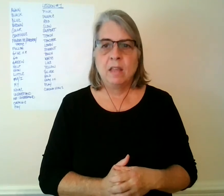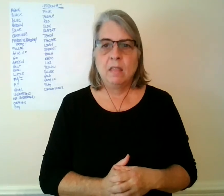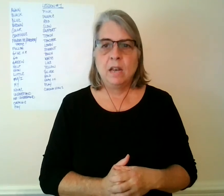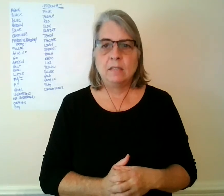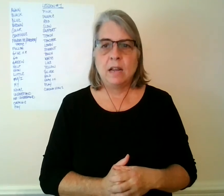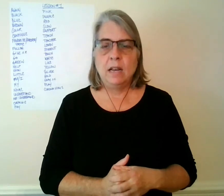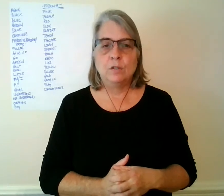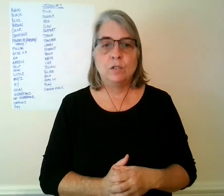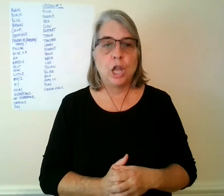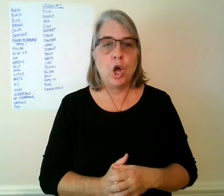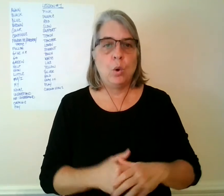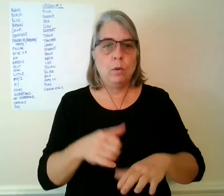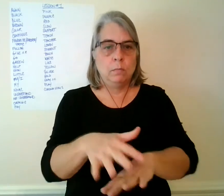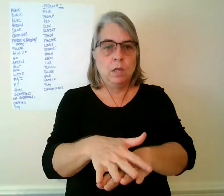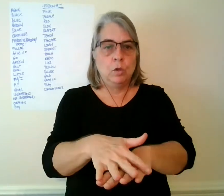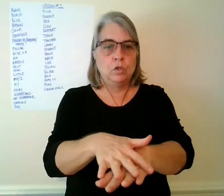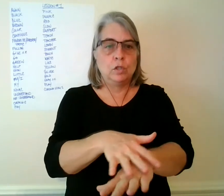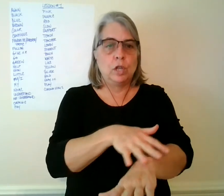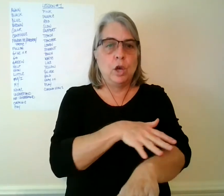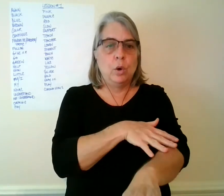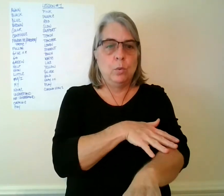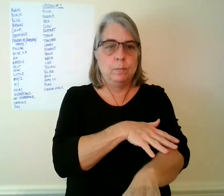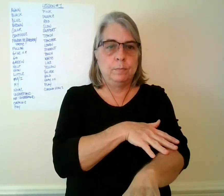The next sign is slow, slow,